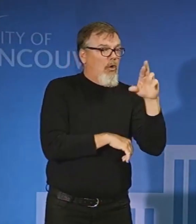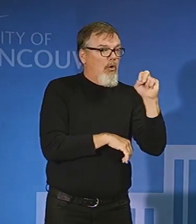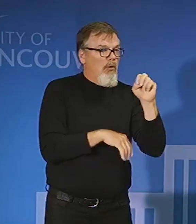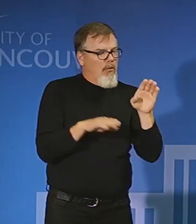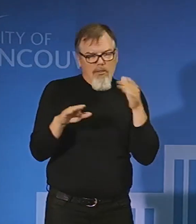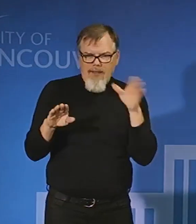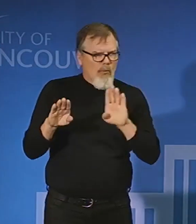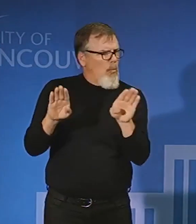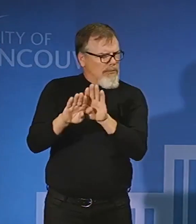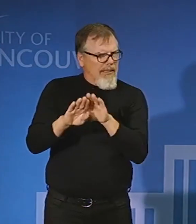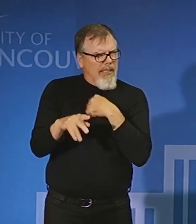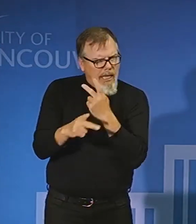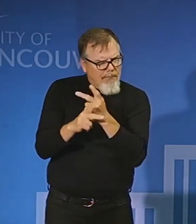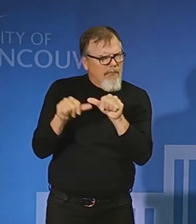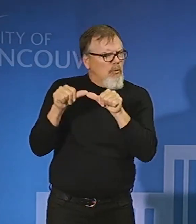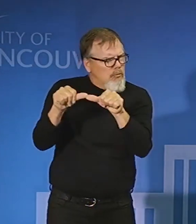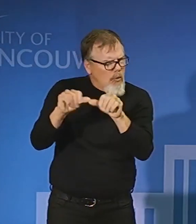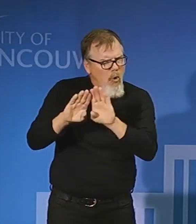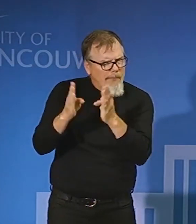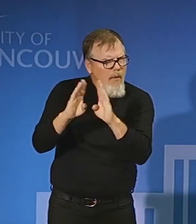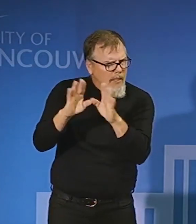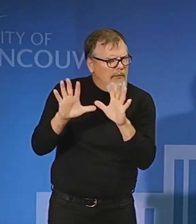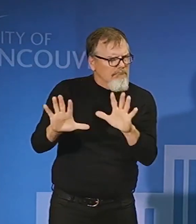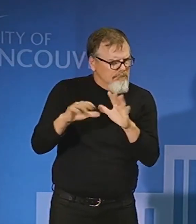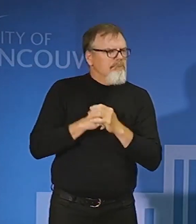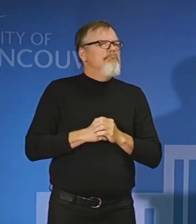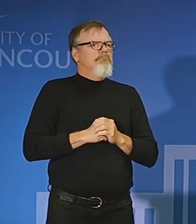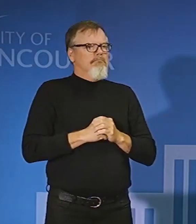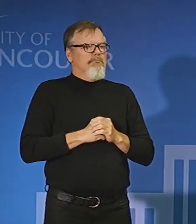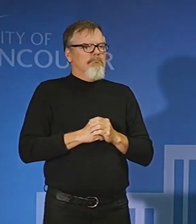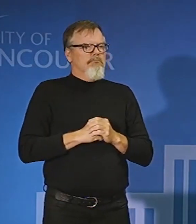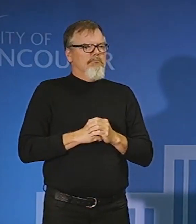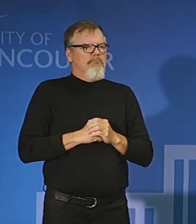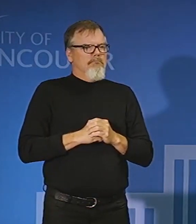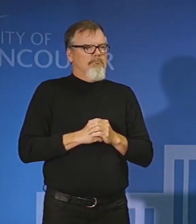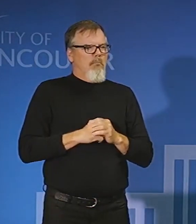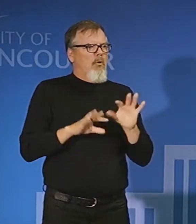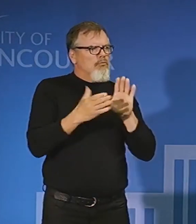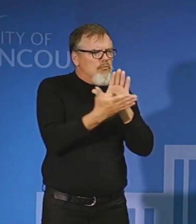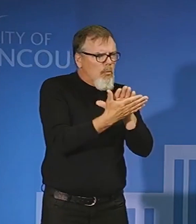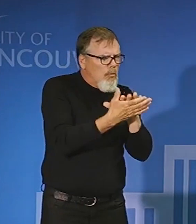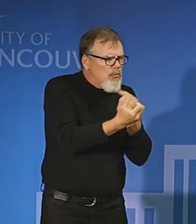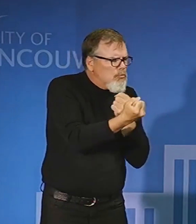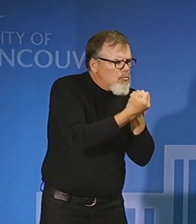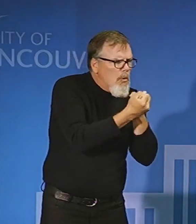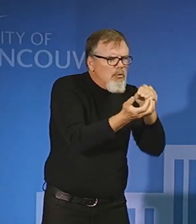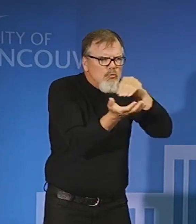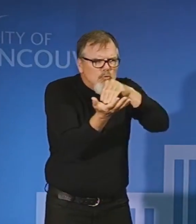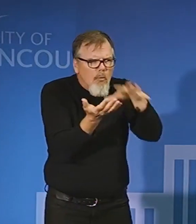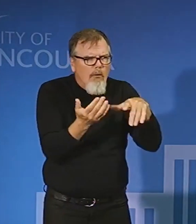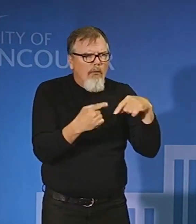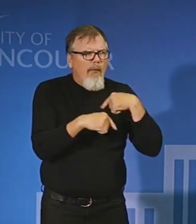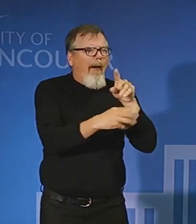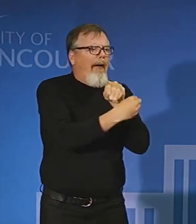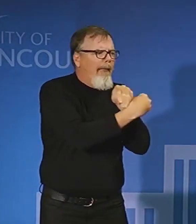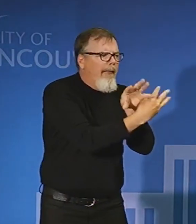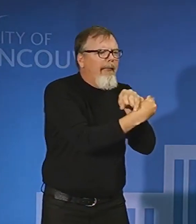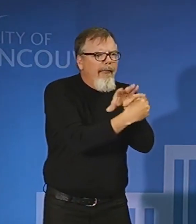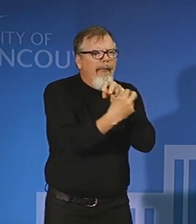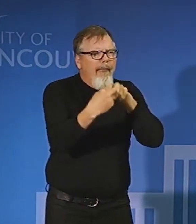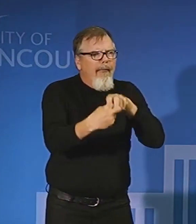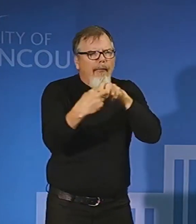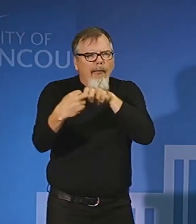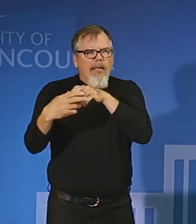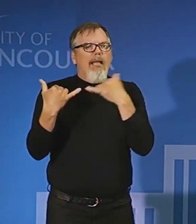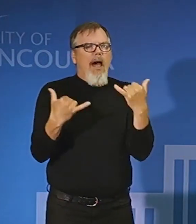pandemic. Schools have also provided some support for certain students during the pandemic, and now parents do have the option,